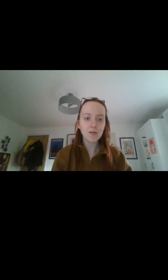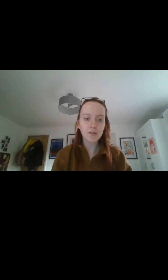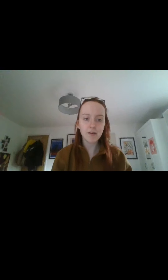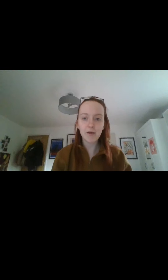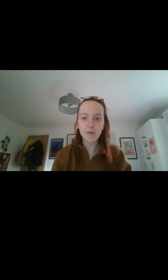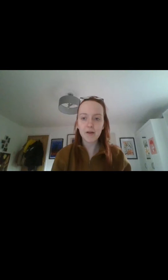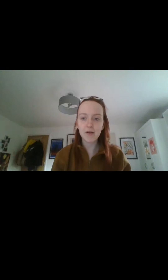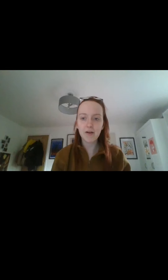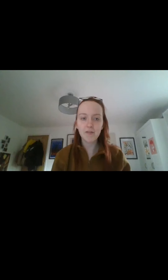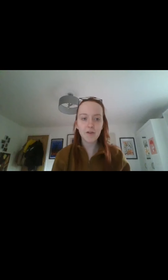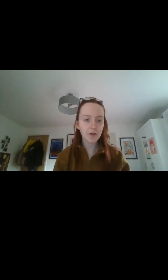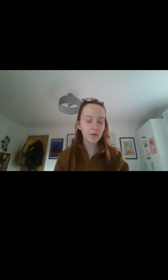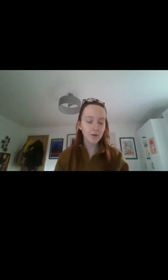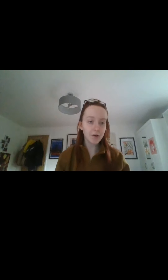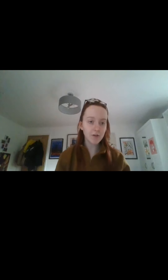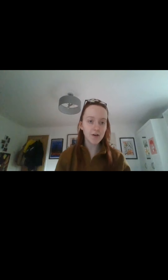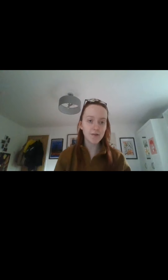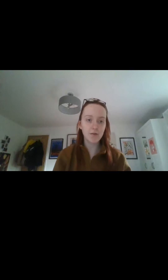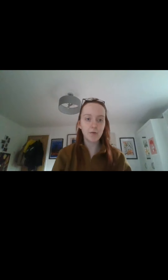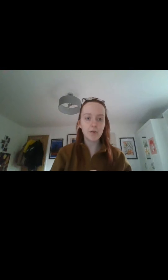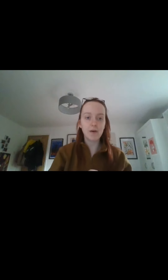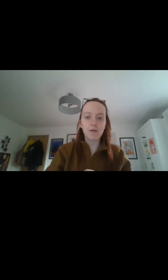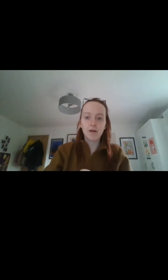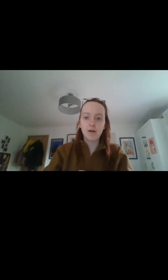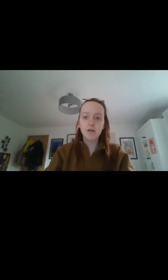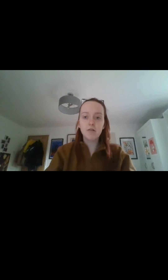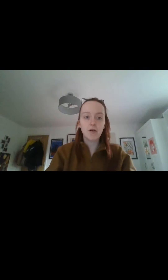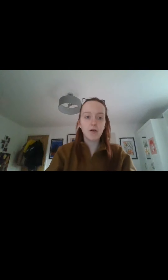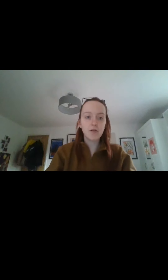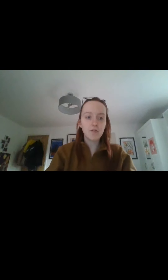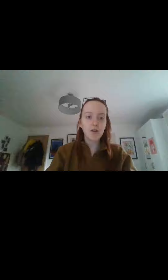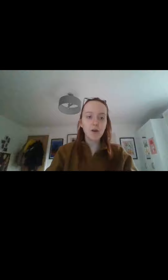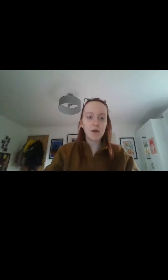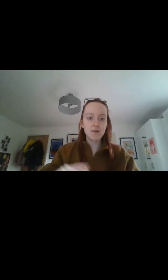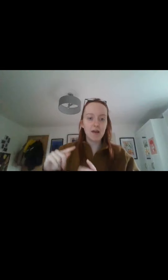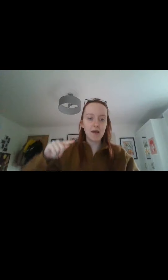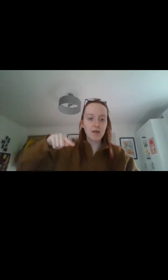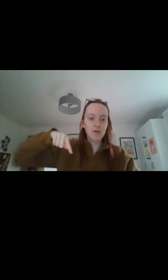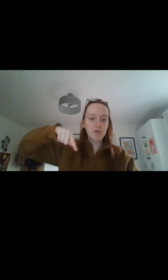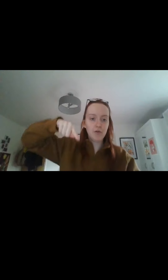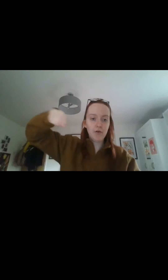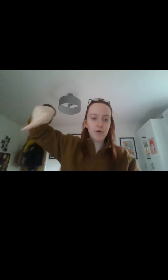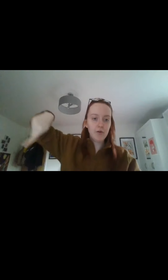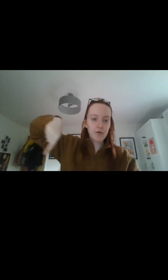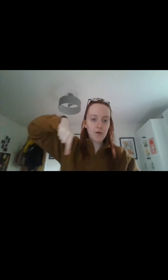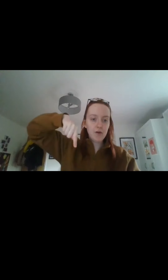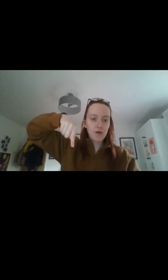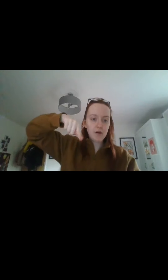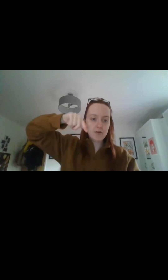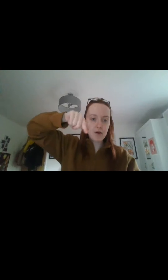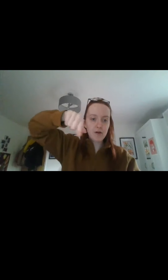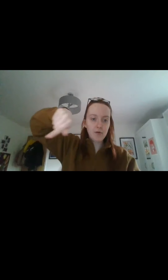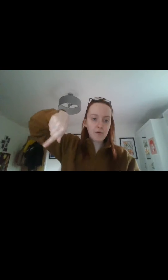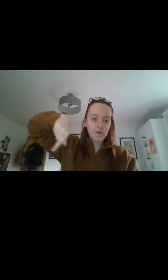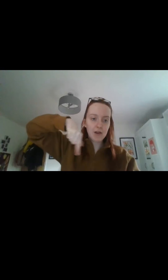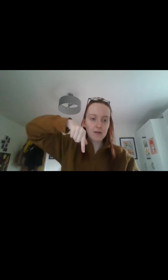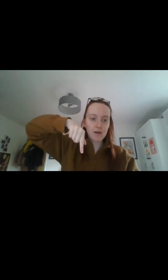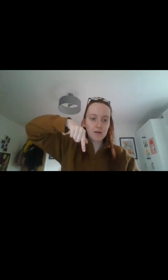So now we're going to go through countries in North America. So for USA, you draw a circle with your index,